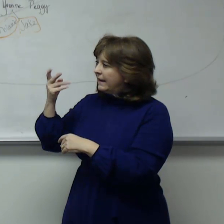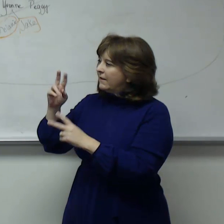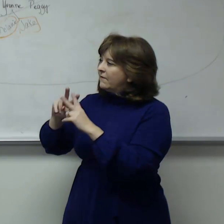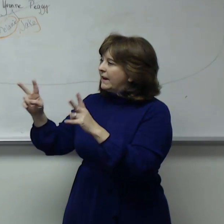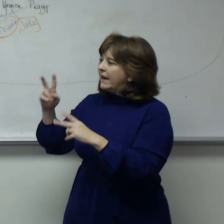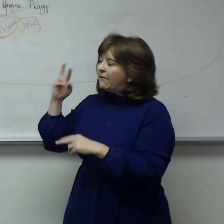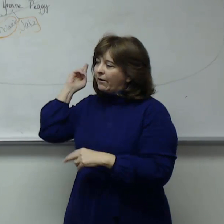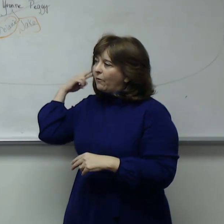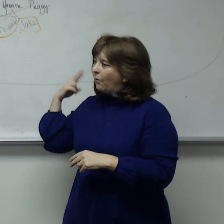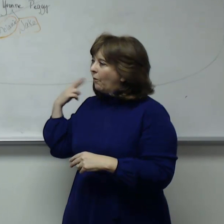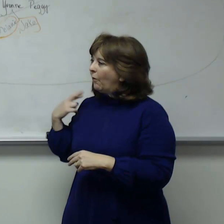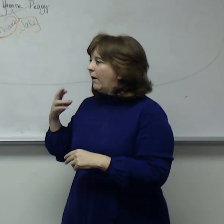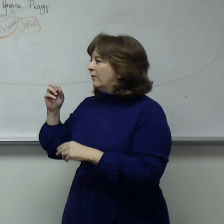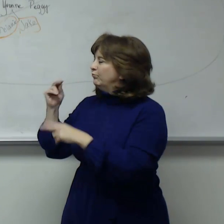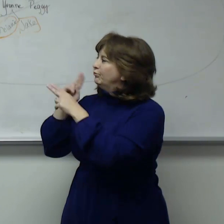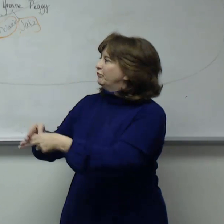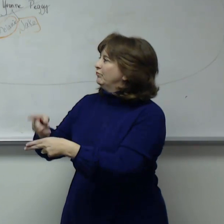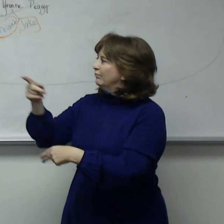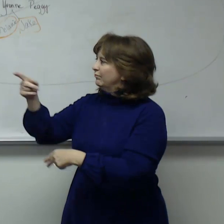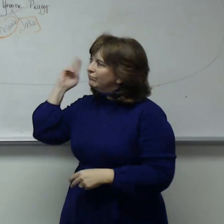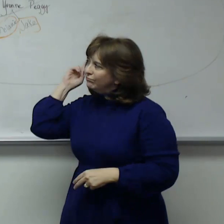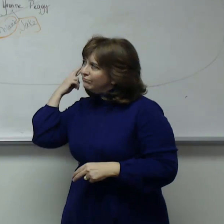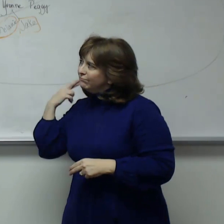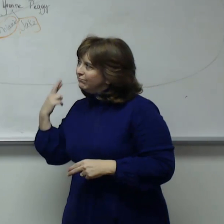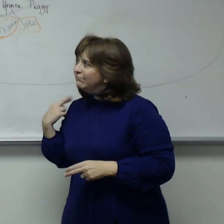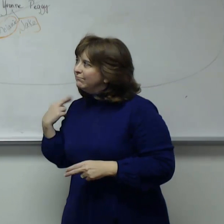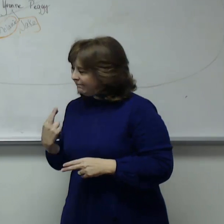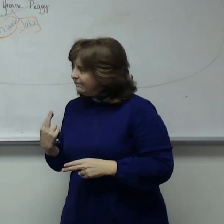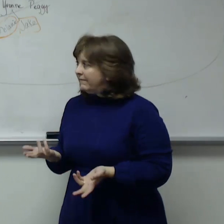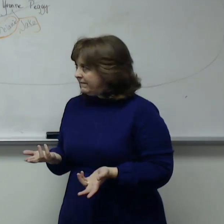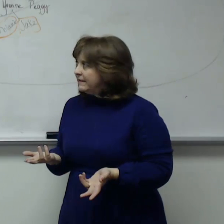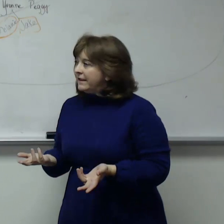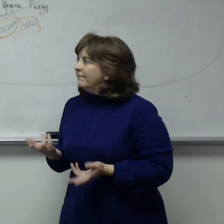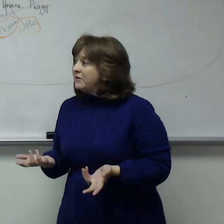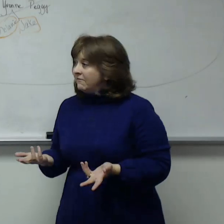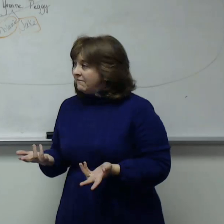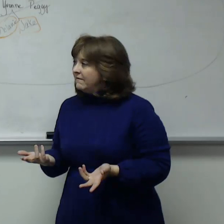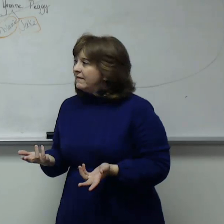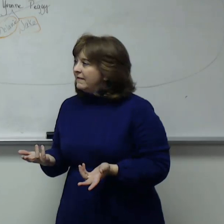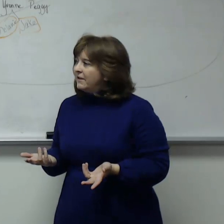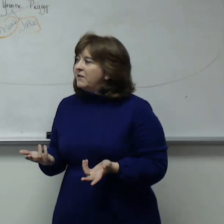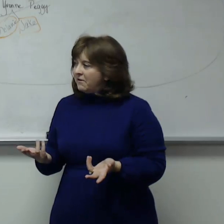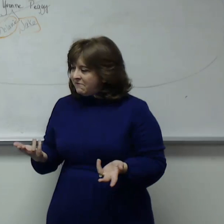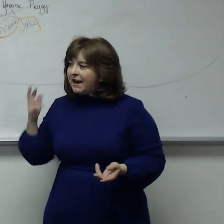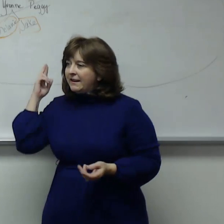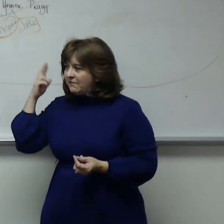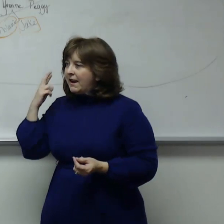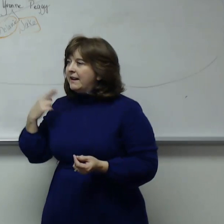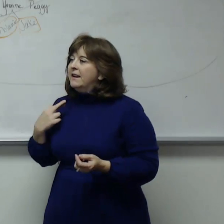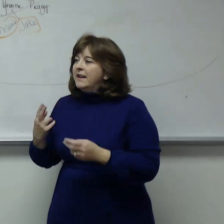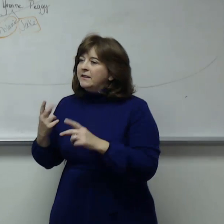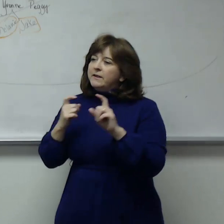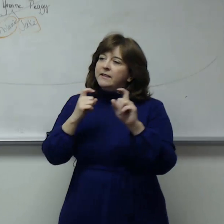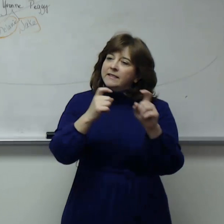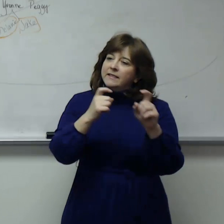hair is naturally corkscrew curly, so they gave me R with the See, there you go. Or through currently. There you go. Right. So it's given